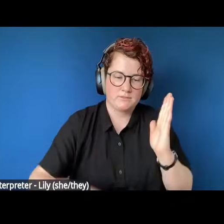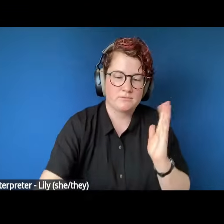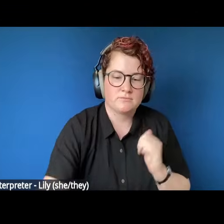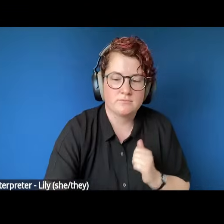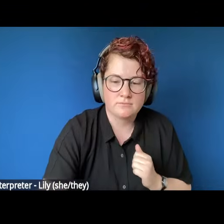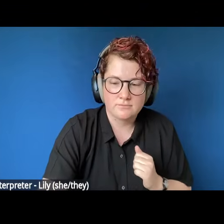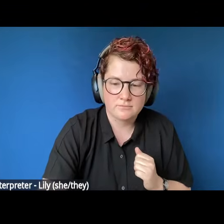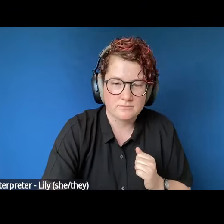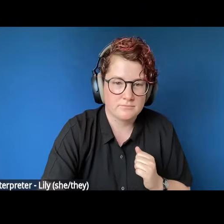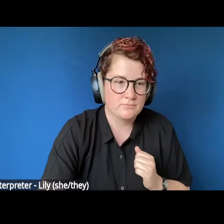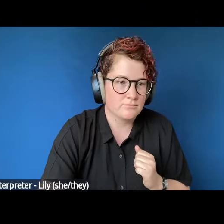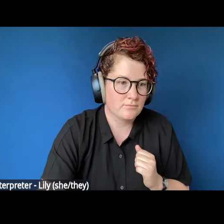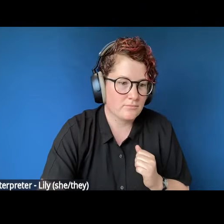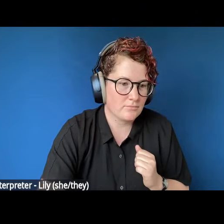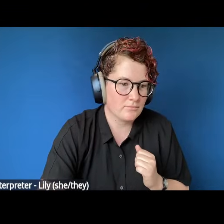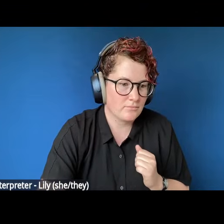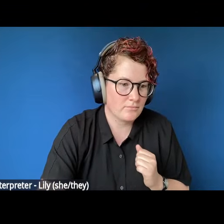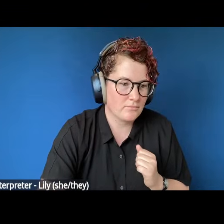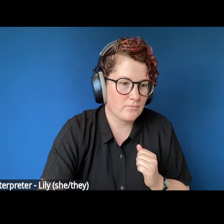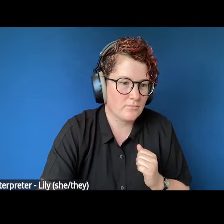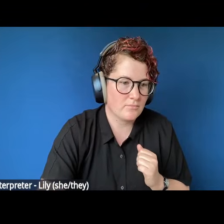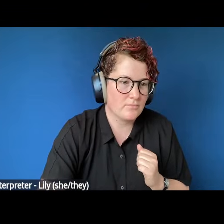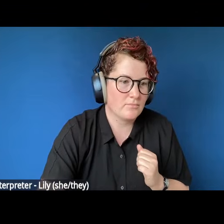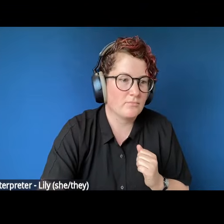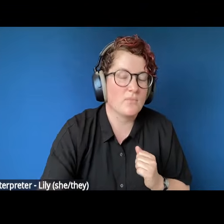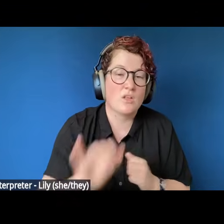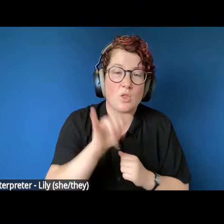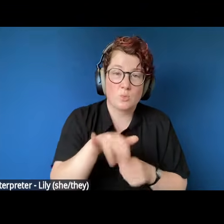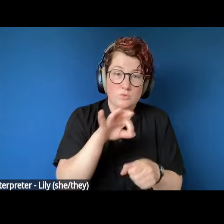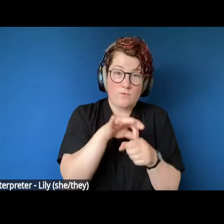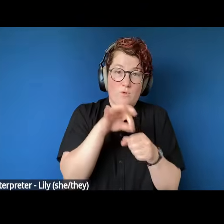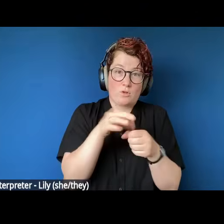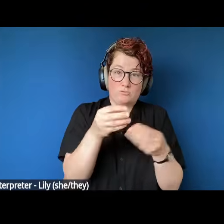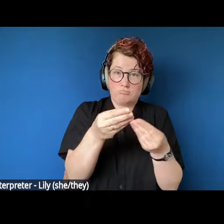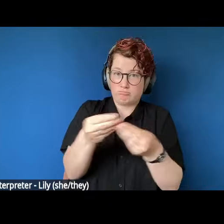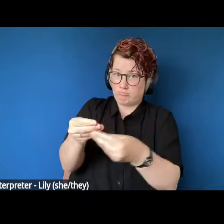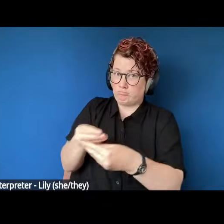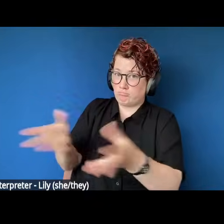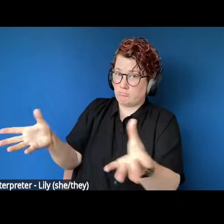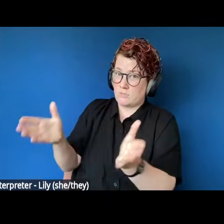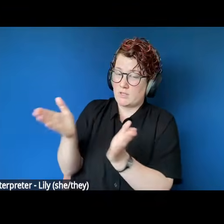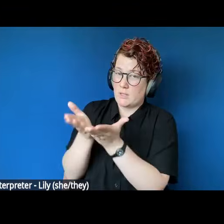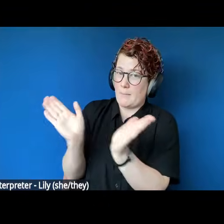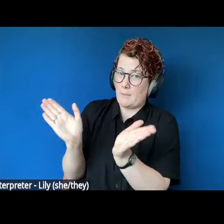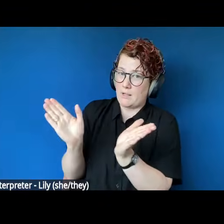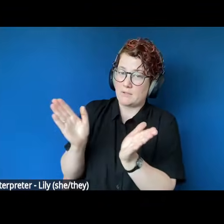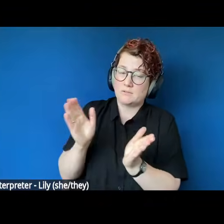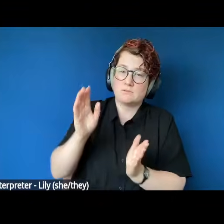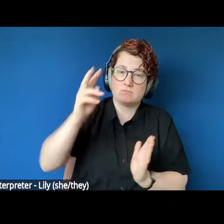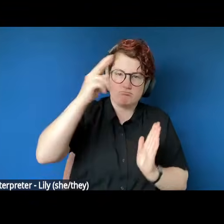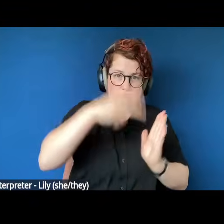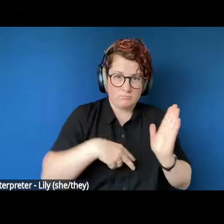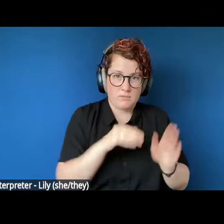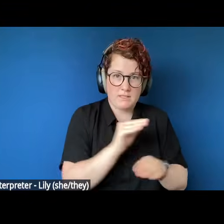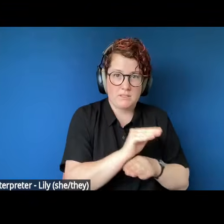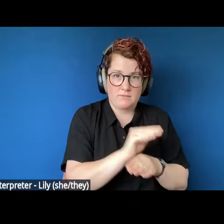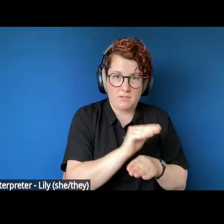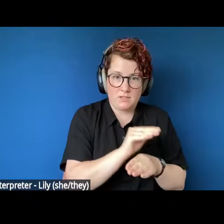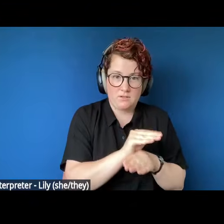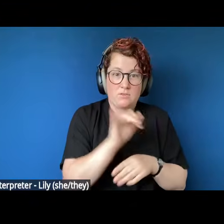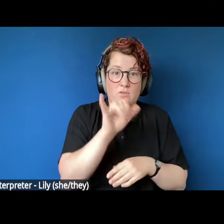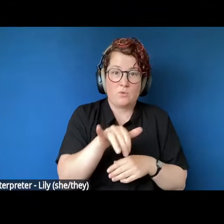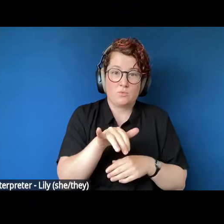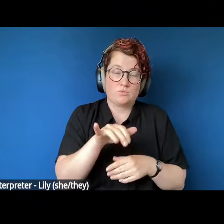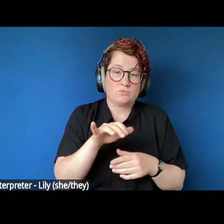are in-camera motions that were voted out into the public to be read this evening. These in-camera motions relate